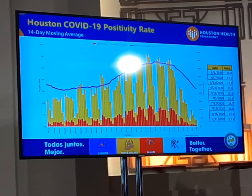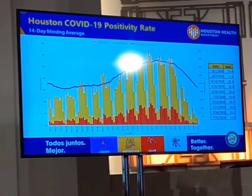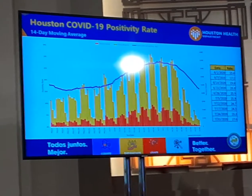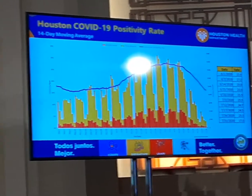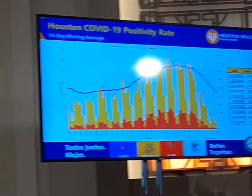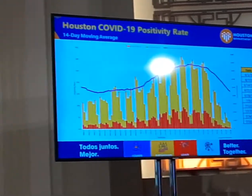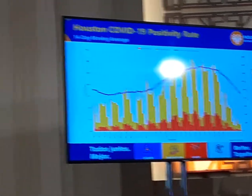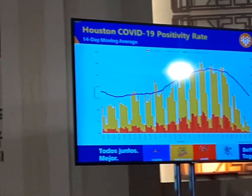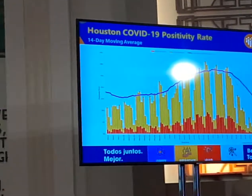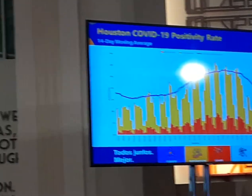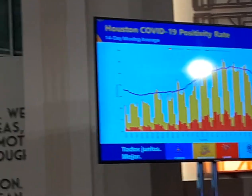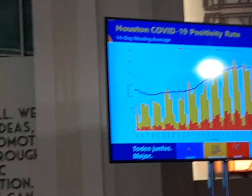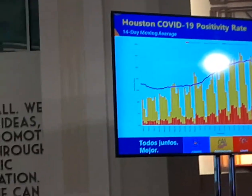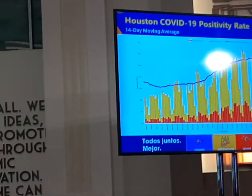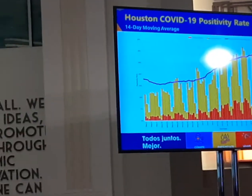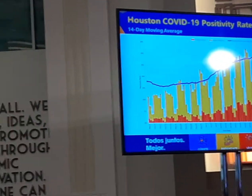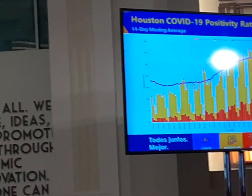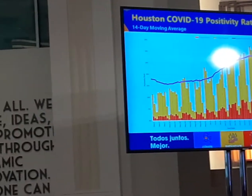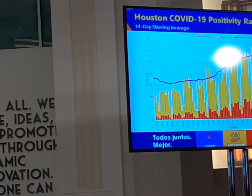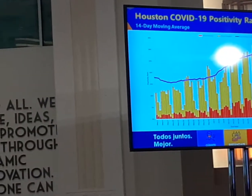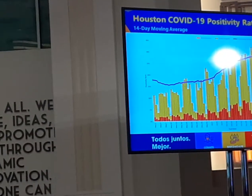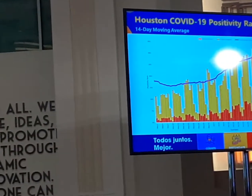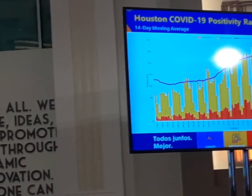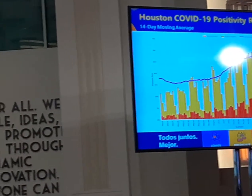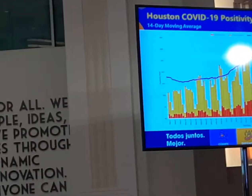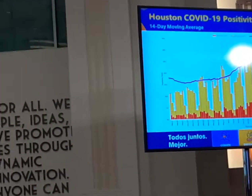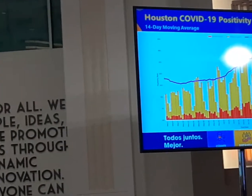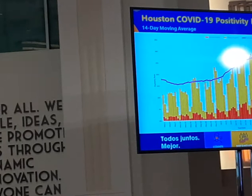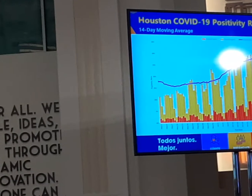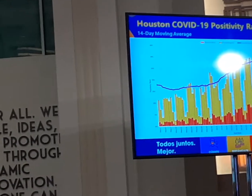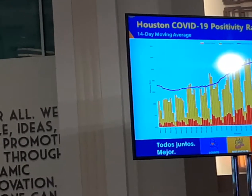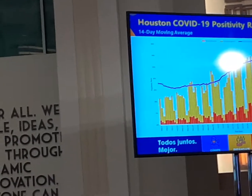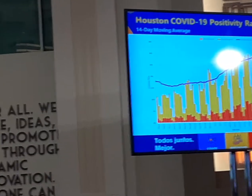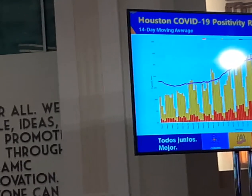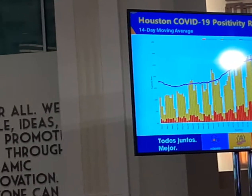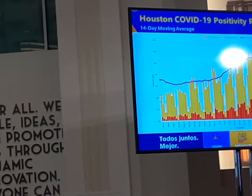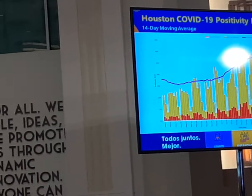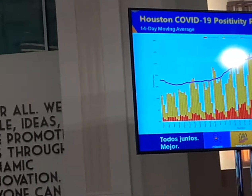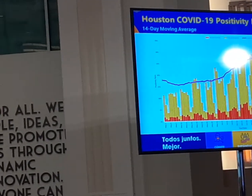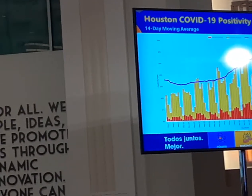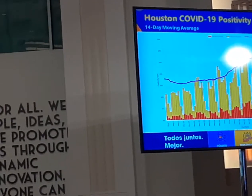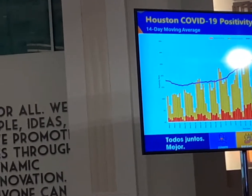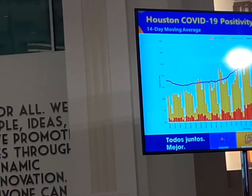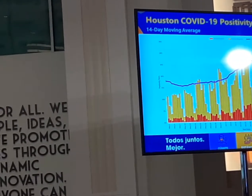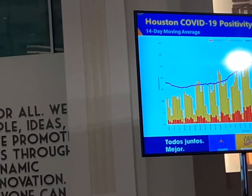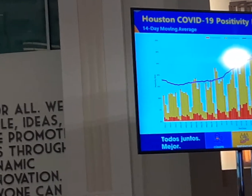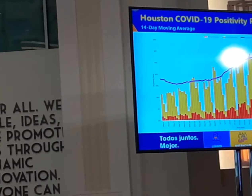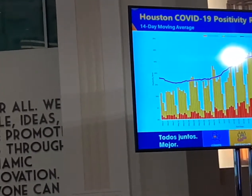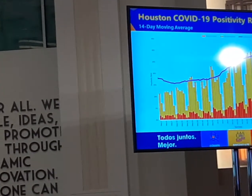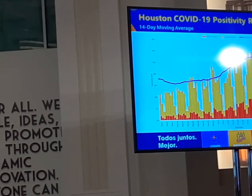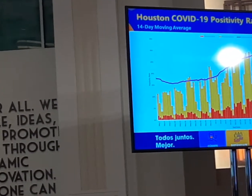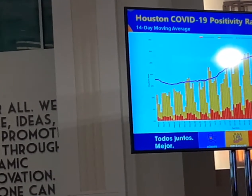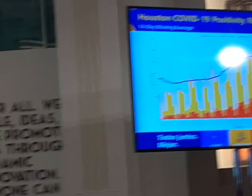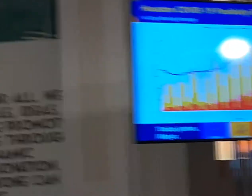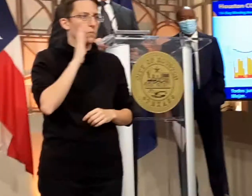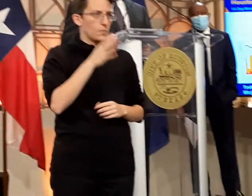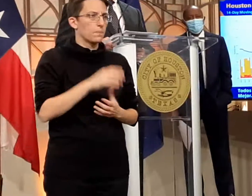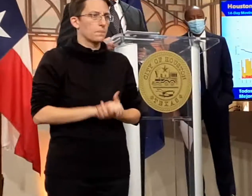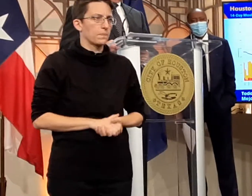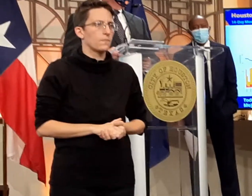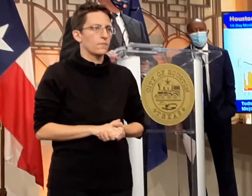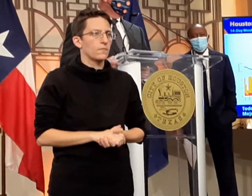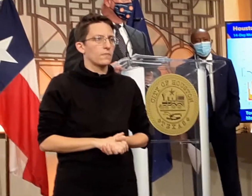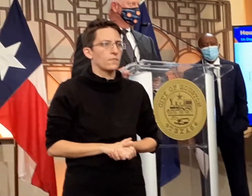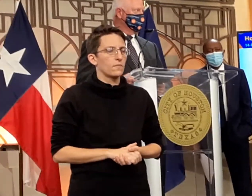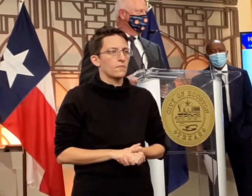capacity and capability available. So if you were worried about there being long lines, that's not quite so much an issue anymore. We have plenty of ways to get you tested.